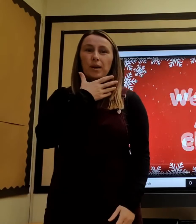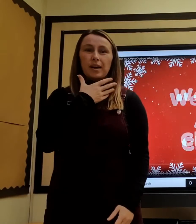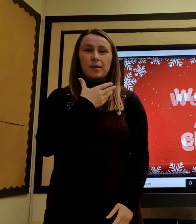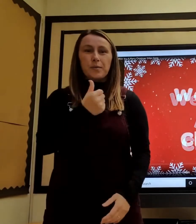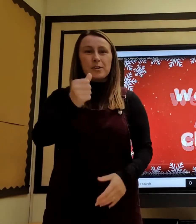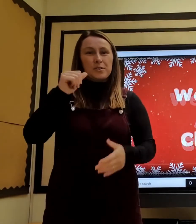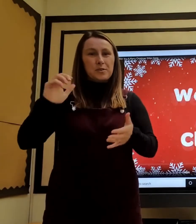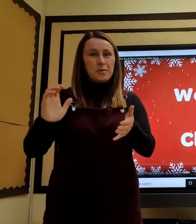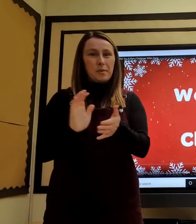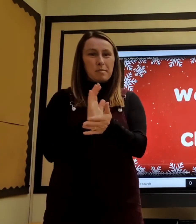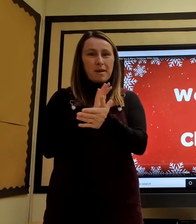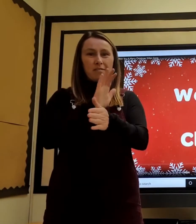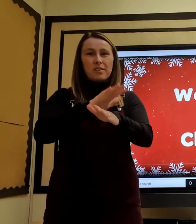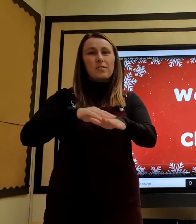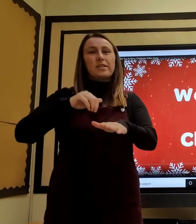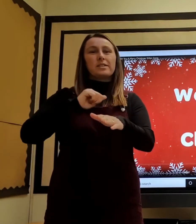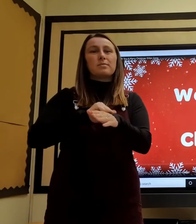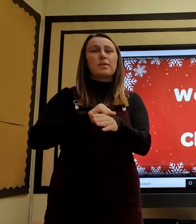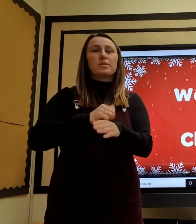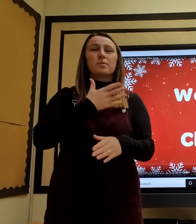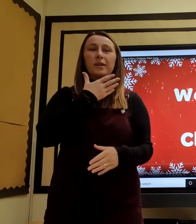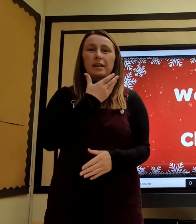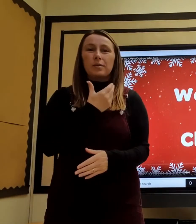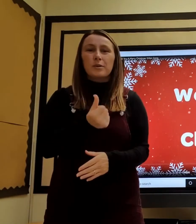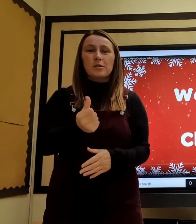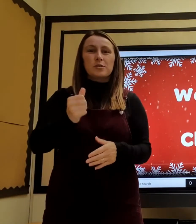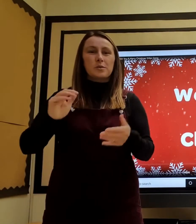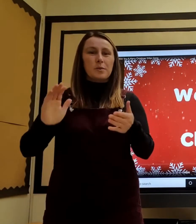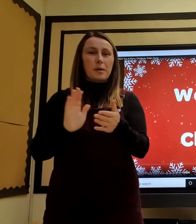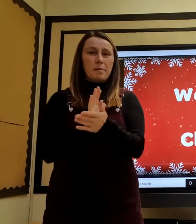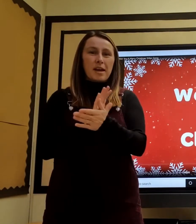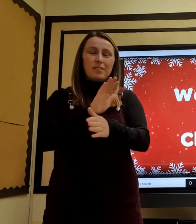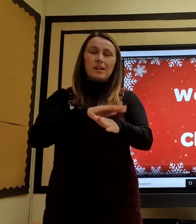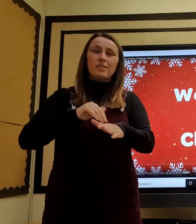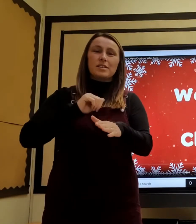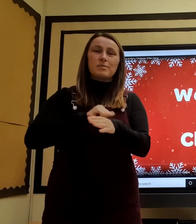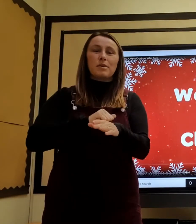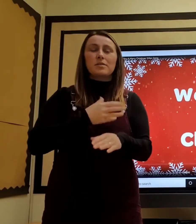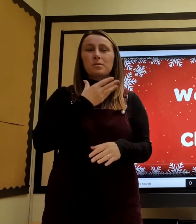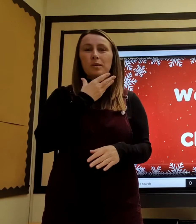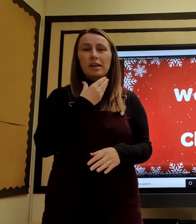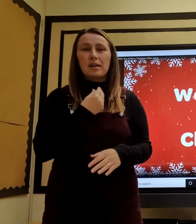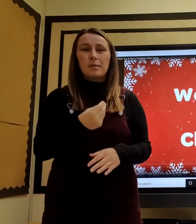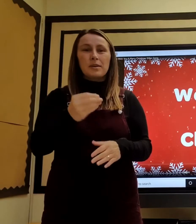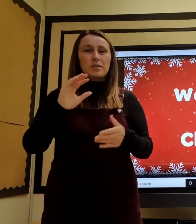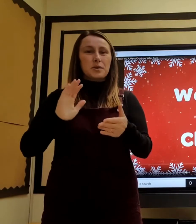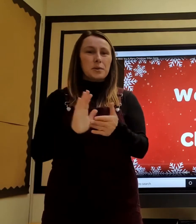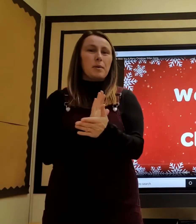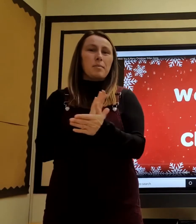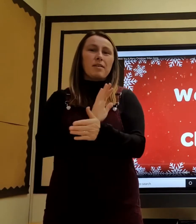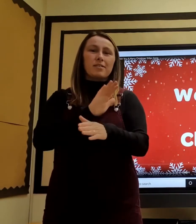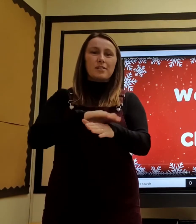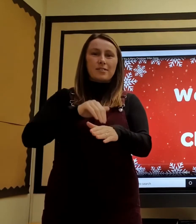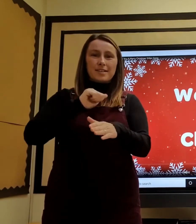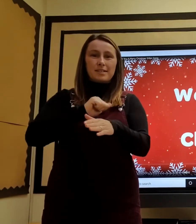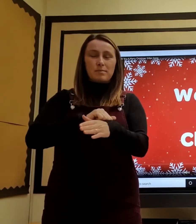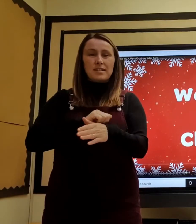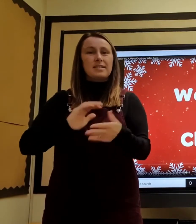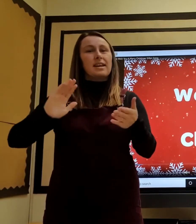We wish you a Merry Christmas. We wish you a Merry Christmas. We wish you a Merry Christmas and